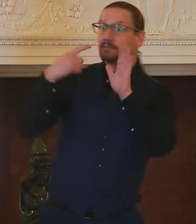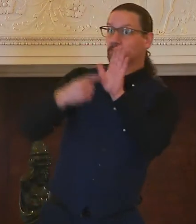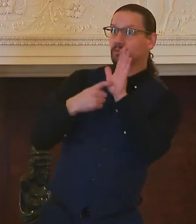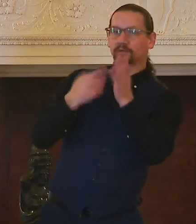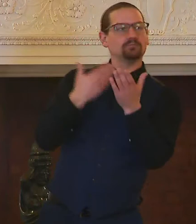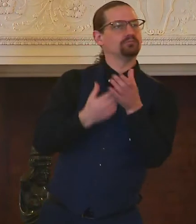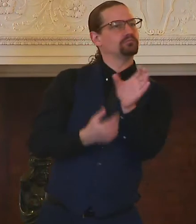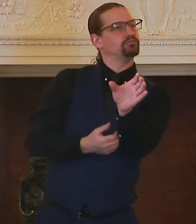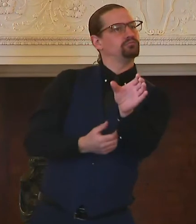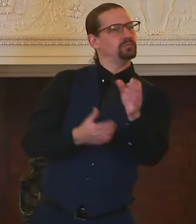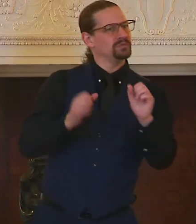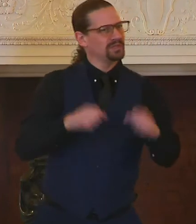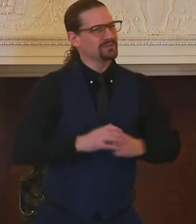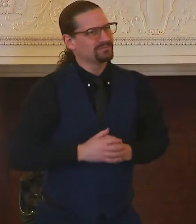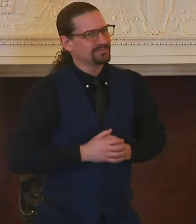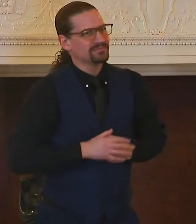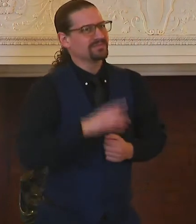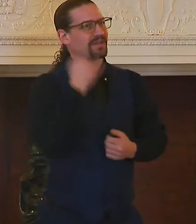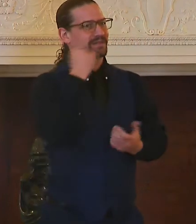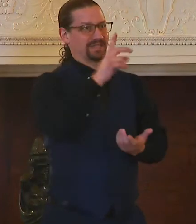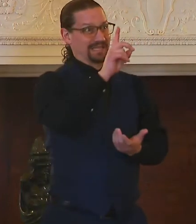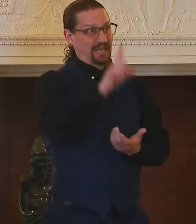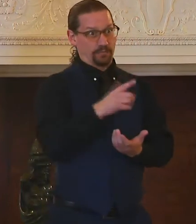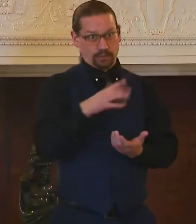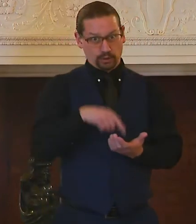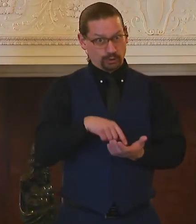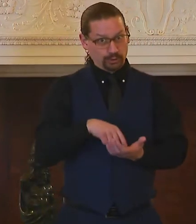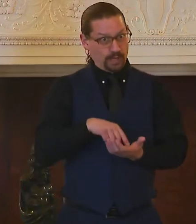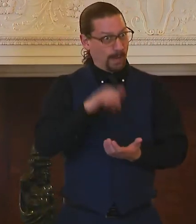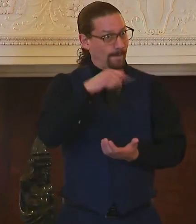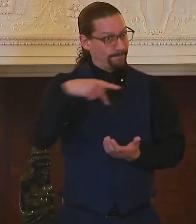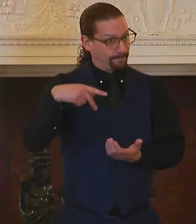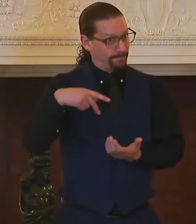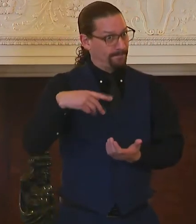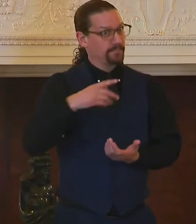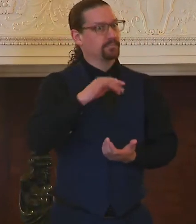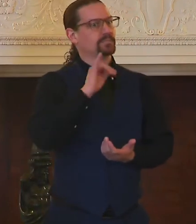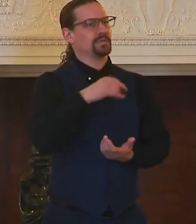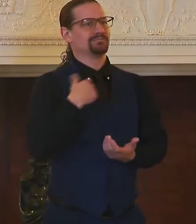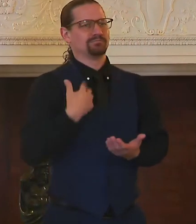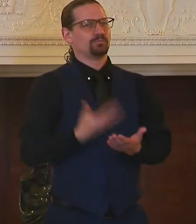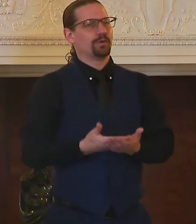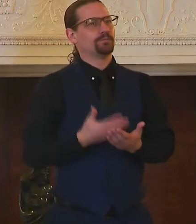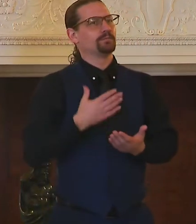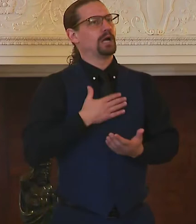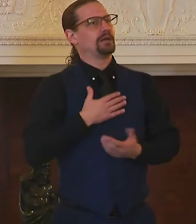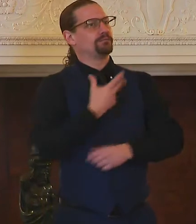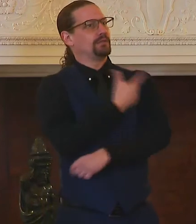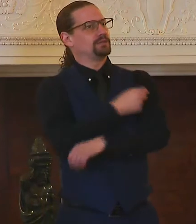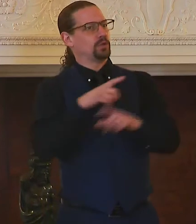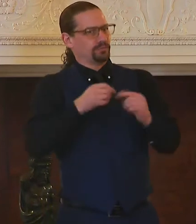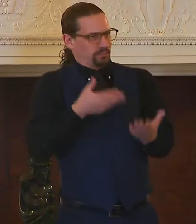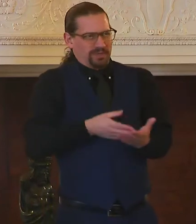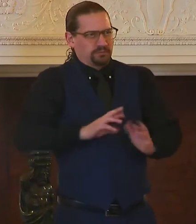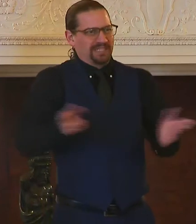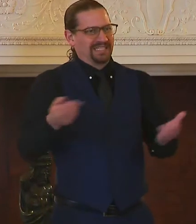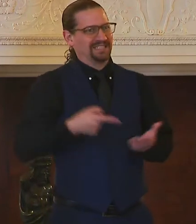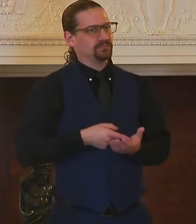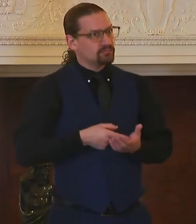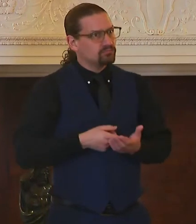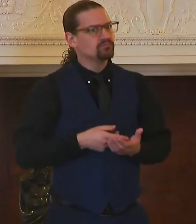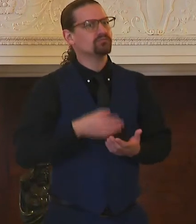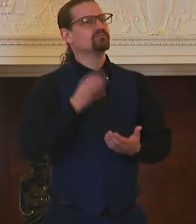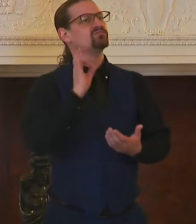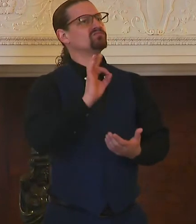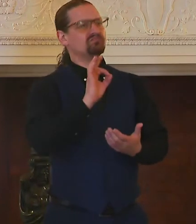download the app and download my vaccine record. The information is available there. I can tell you the first time I